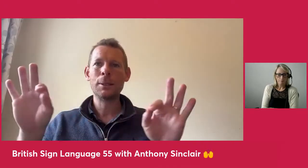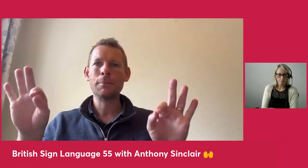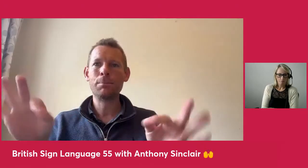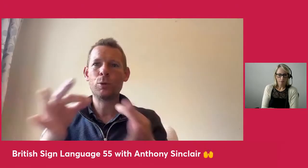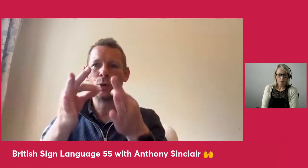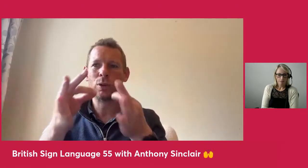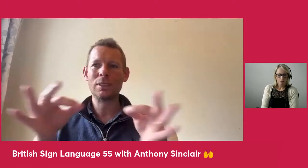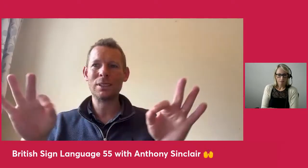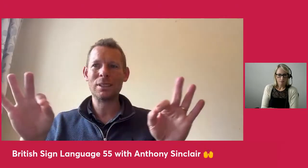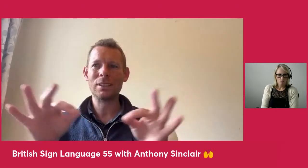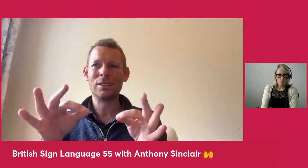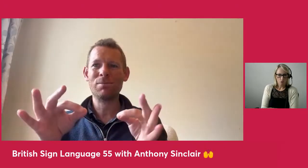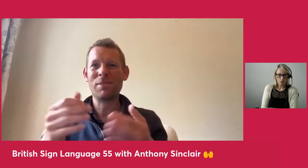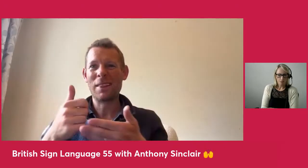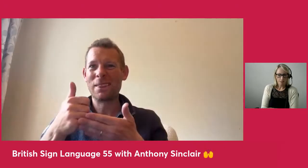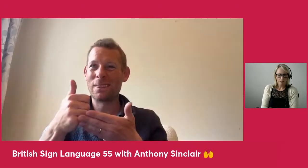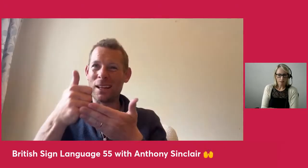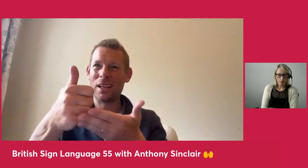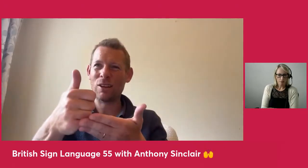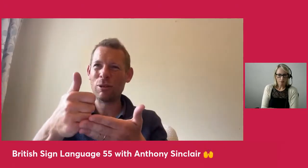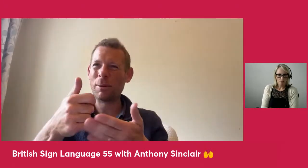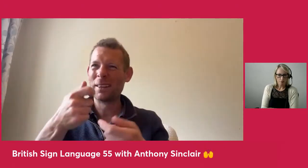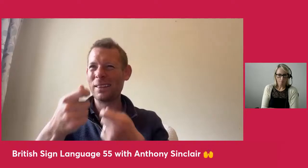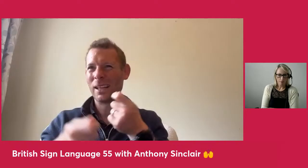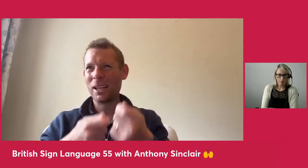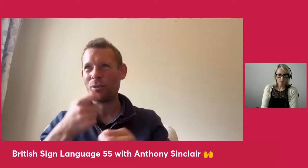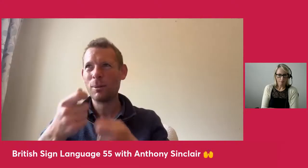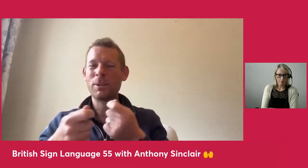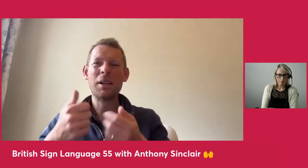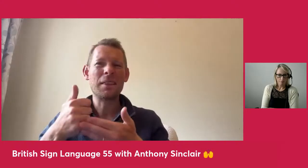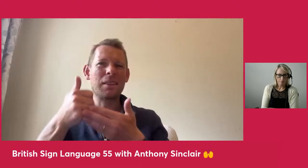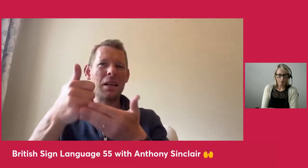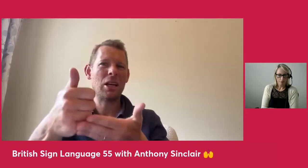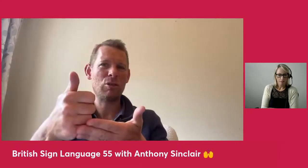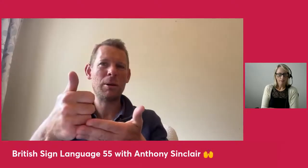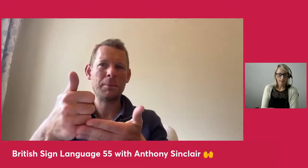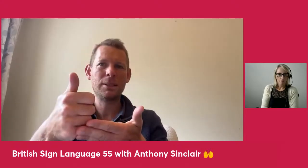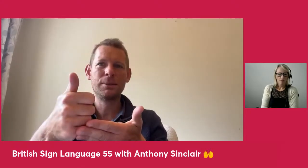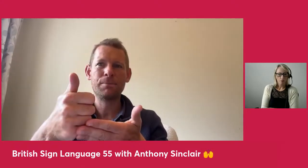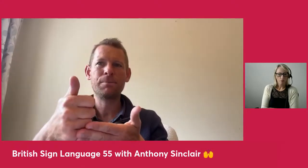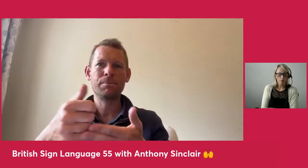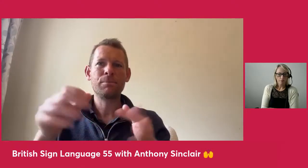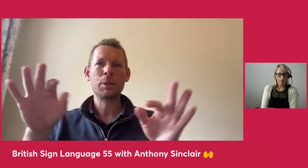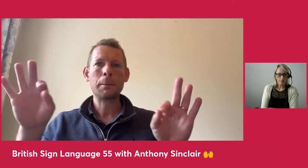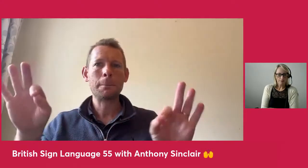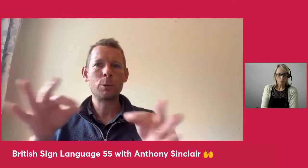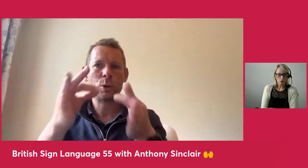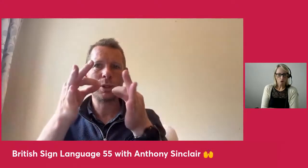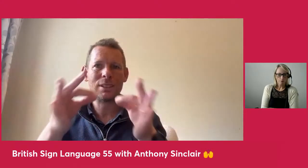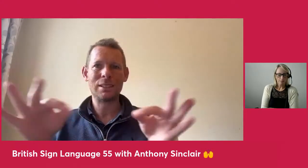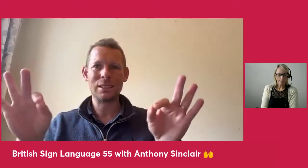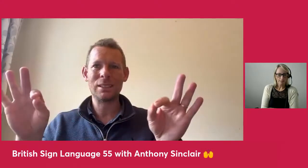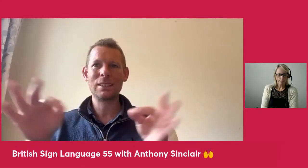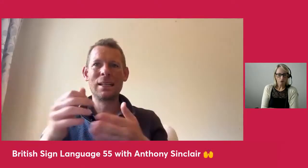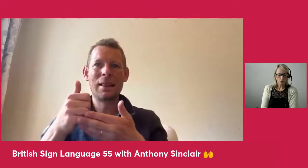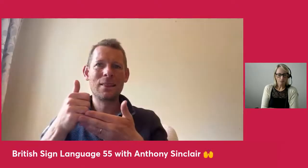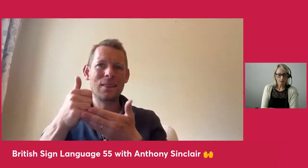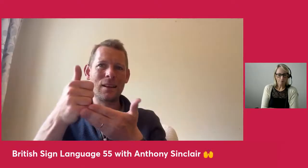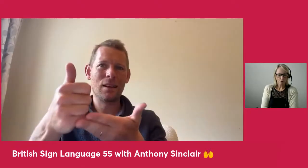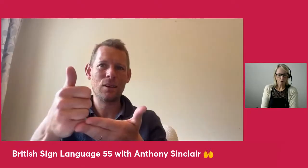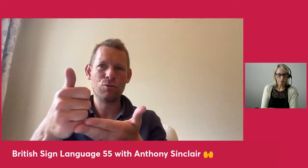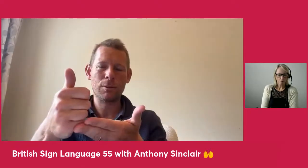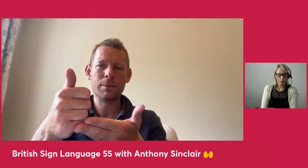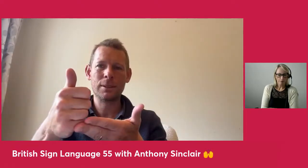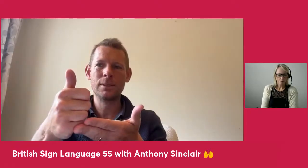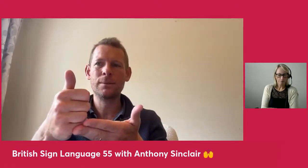therapy. So music therapy. Yeah, I think that's the most commonly used sign